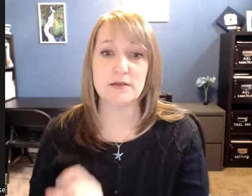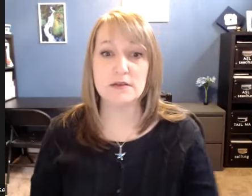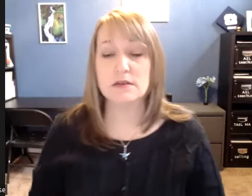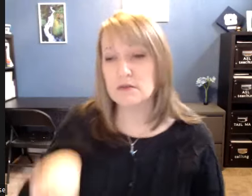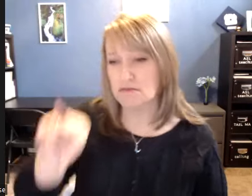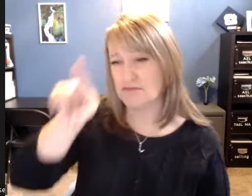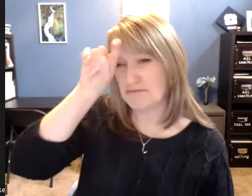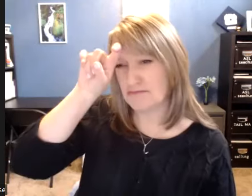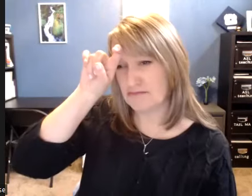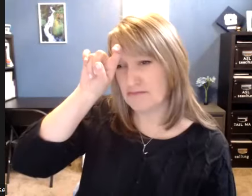B-puzzled.